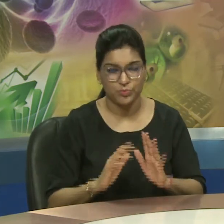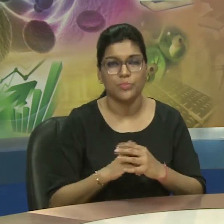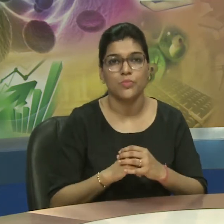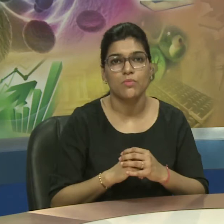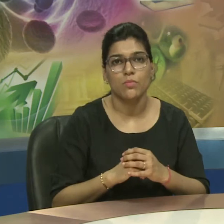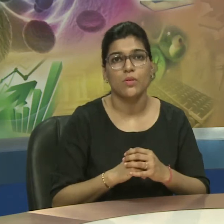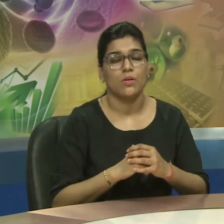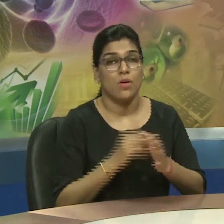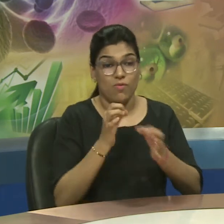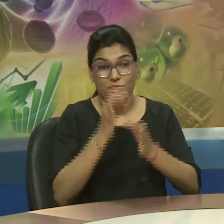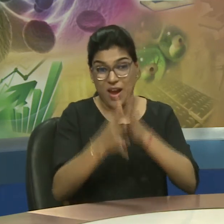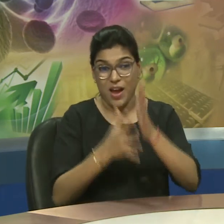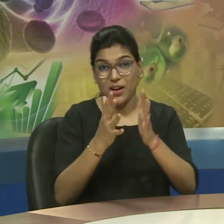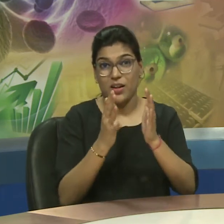assignment of policy.